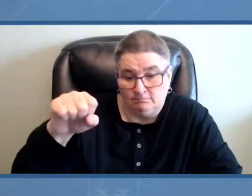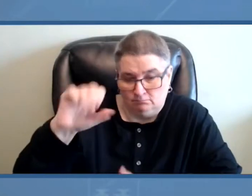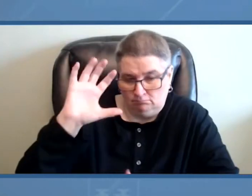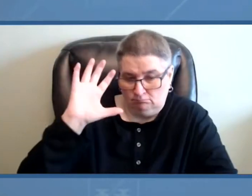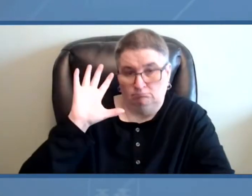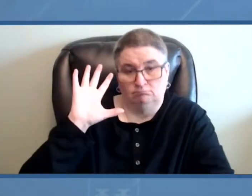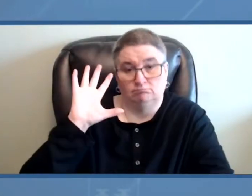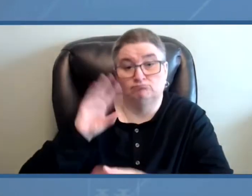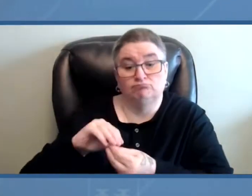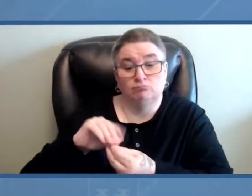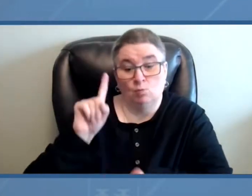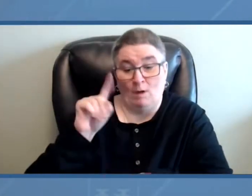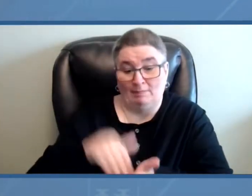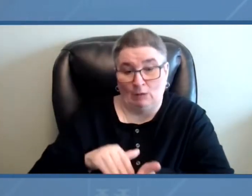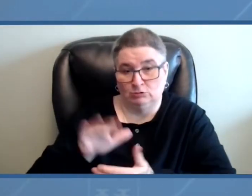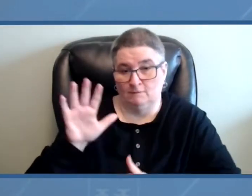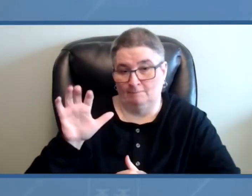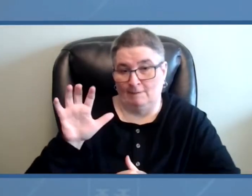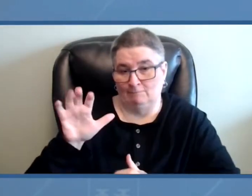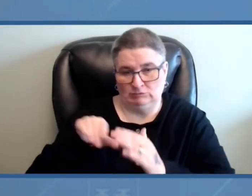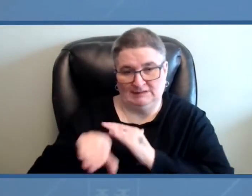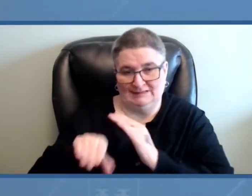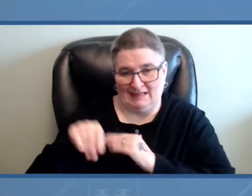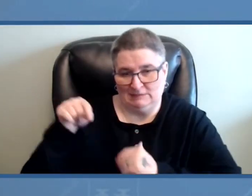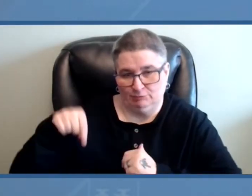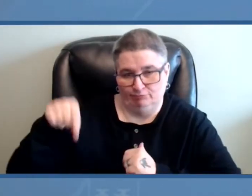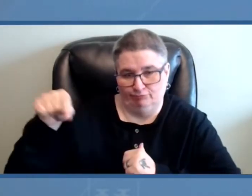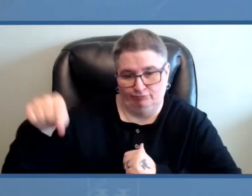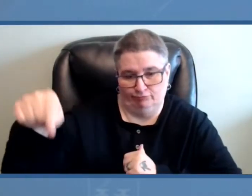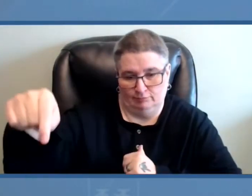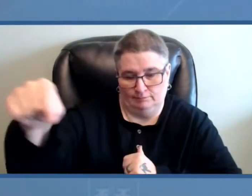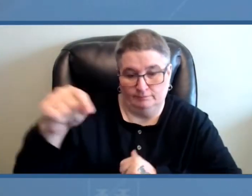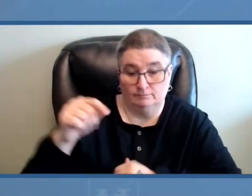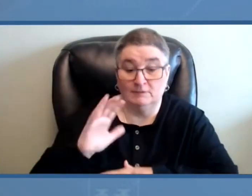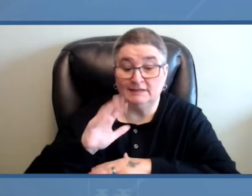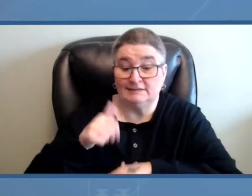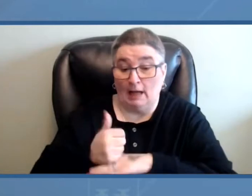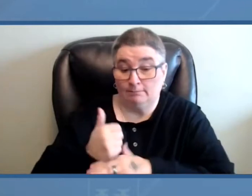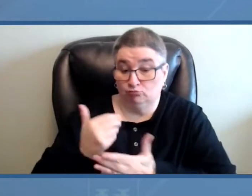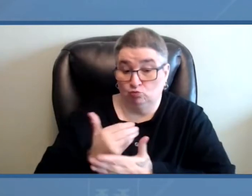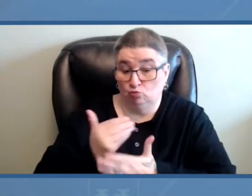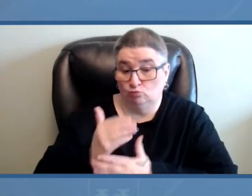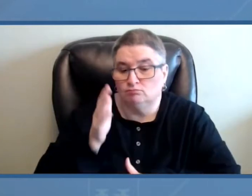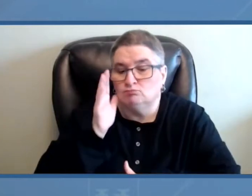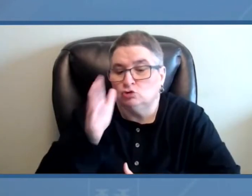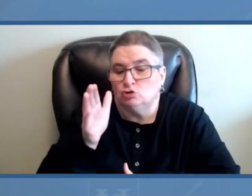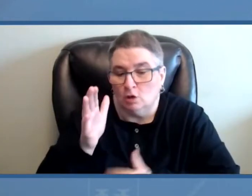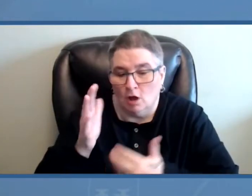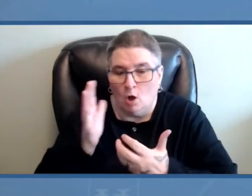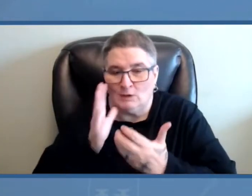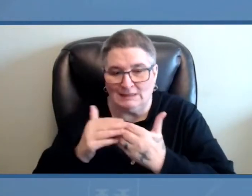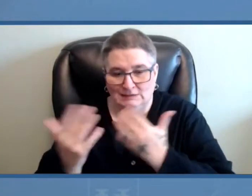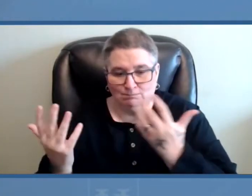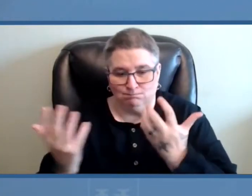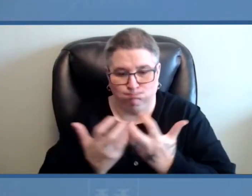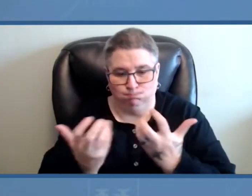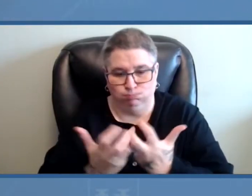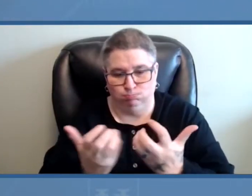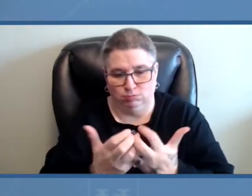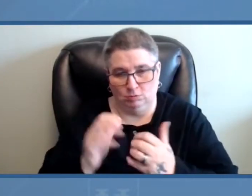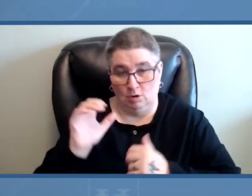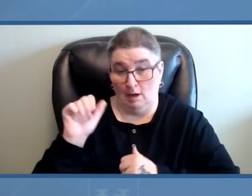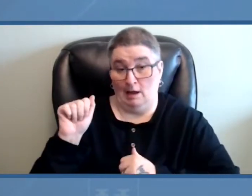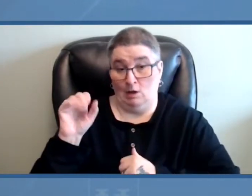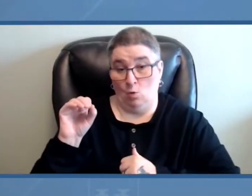to ensuring that any future infrastructure meets AODA requirements.